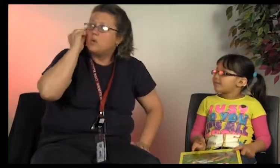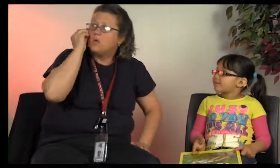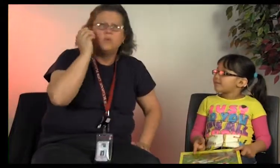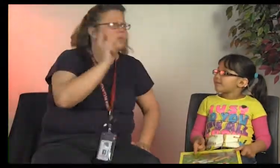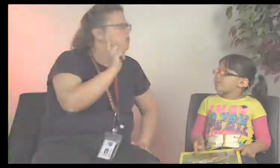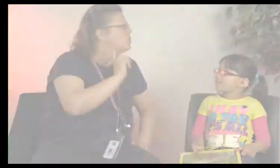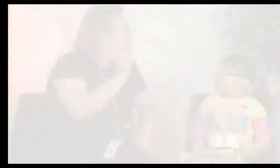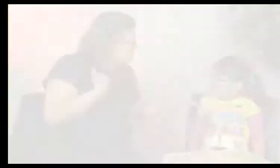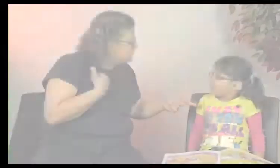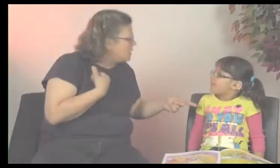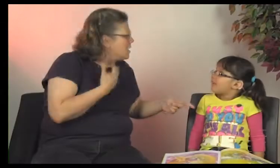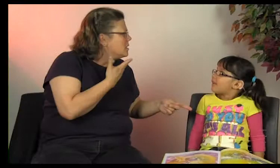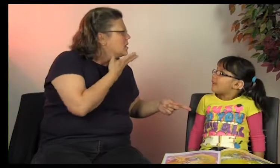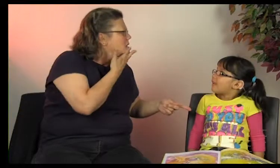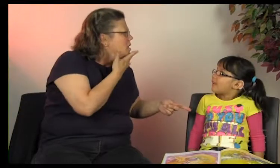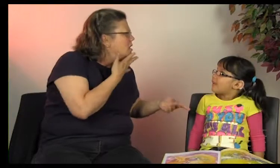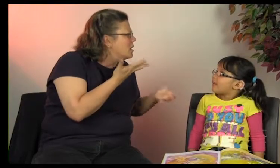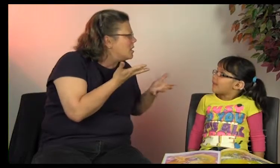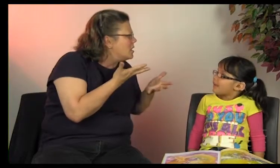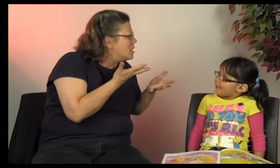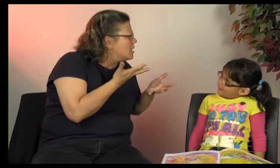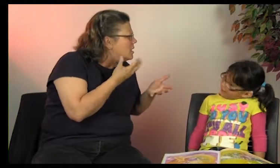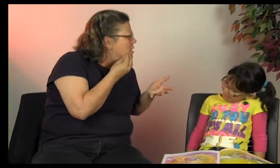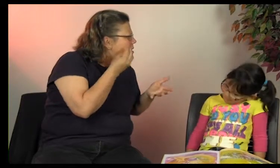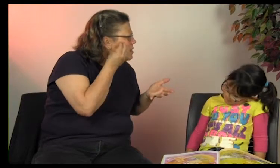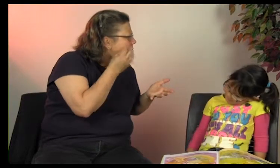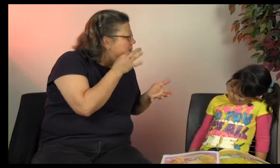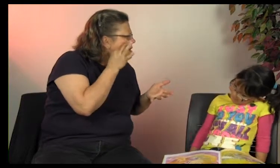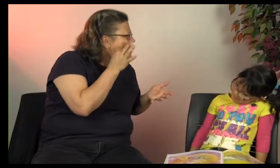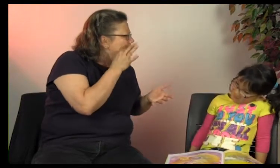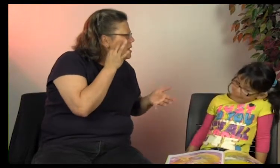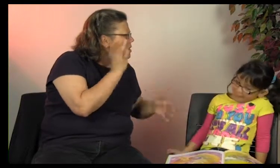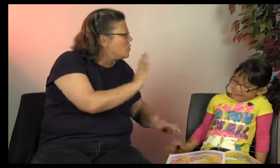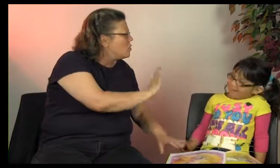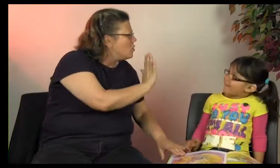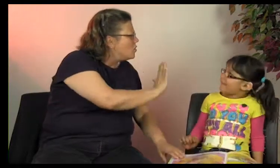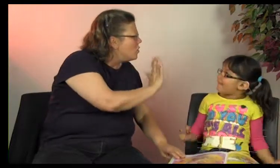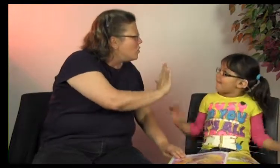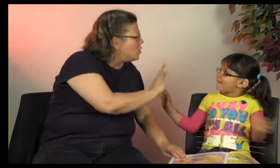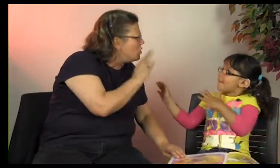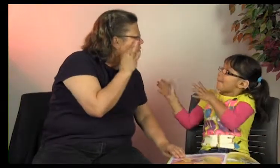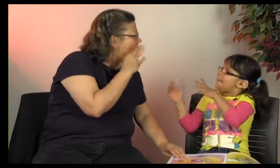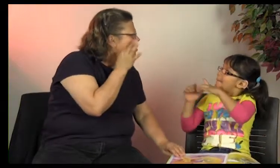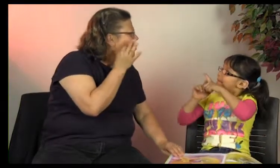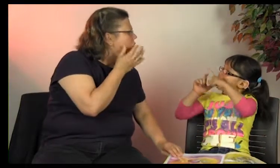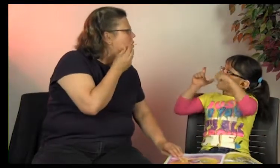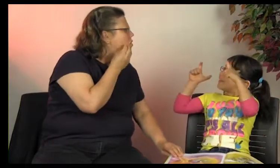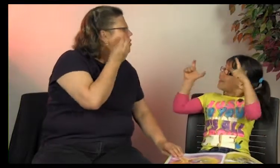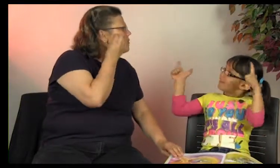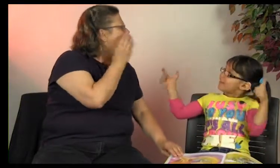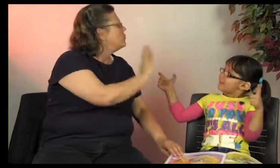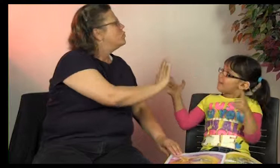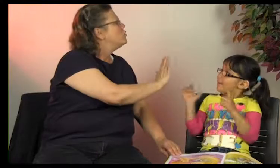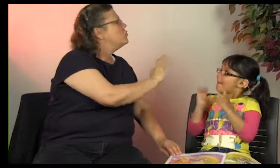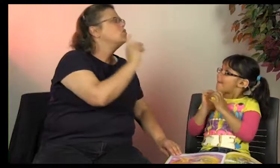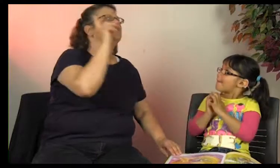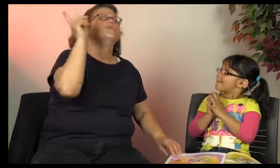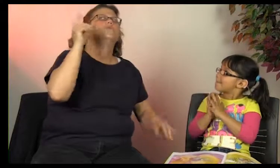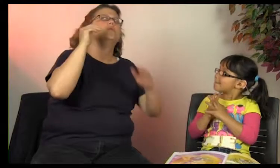seen bugs? What color? Do you have a cat? it's a big cat. No. In your